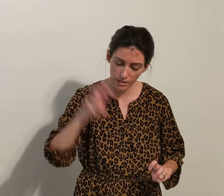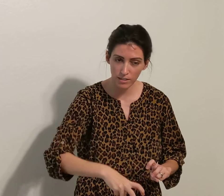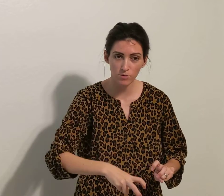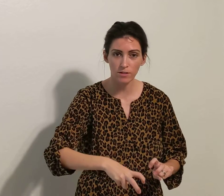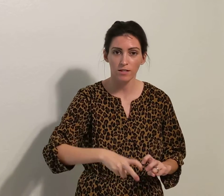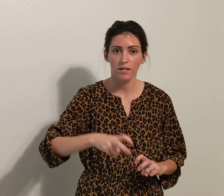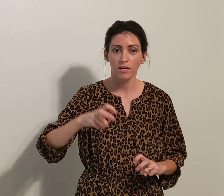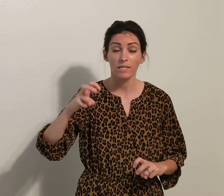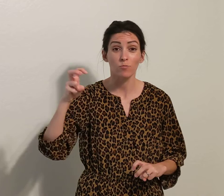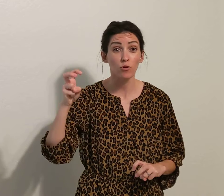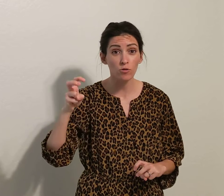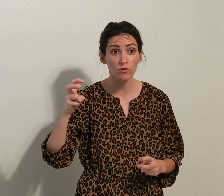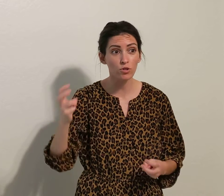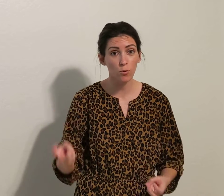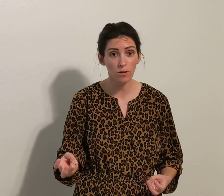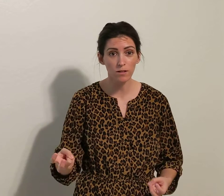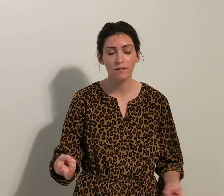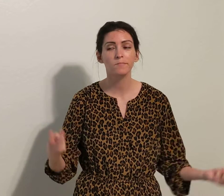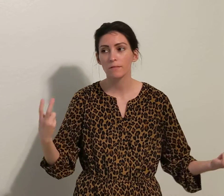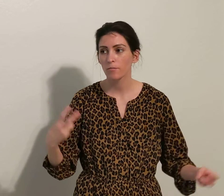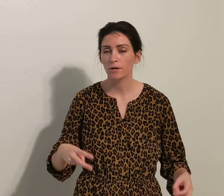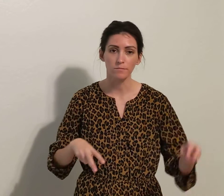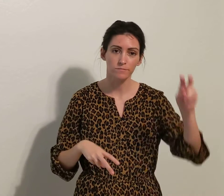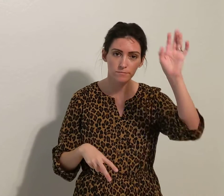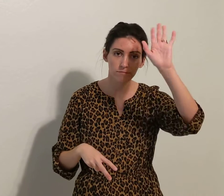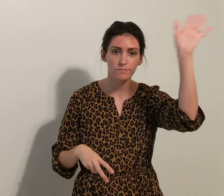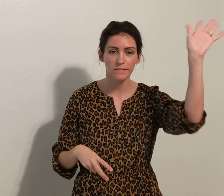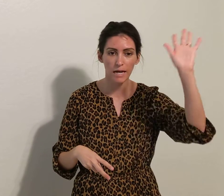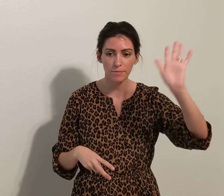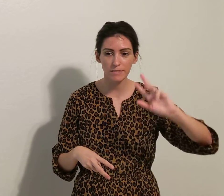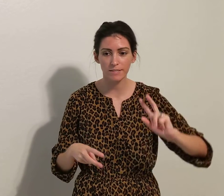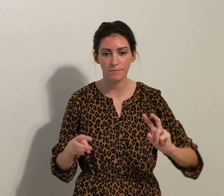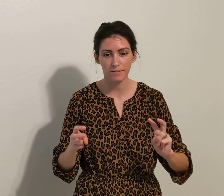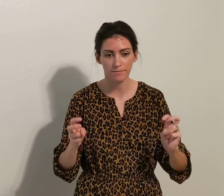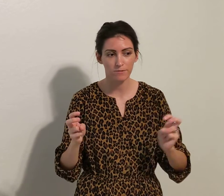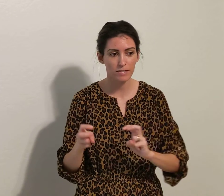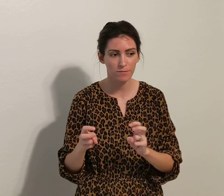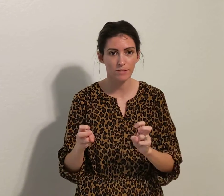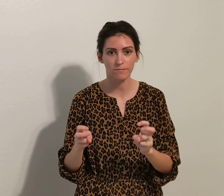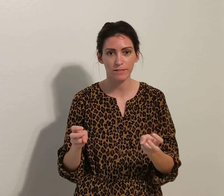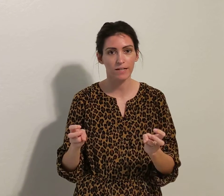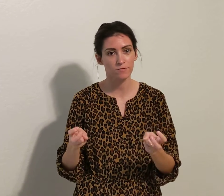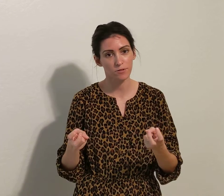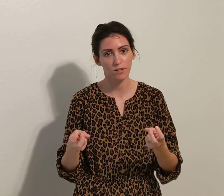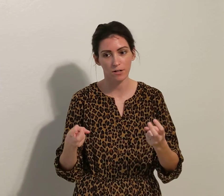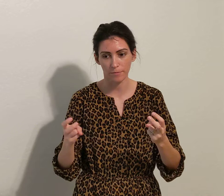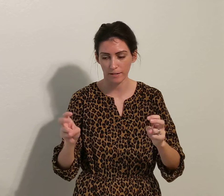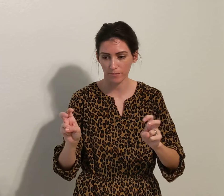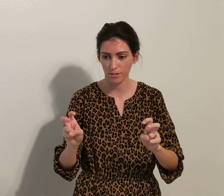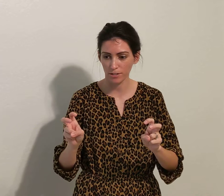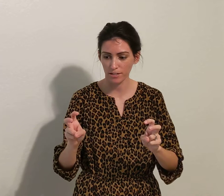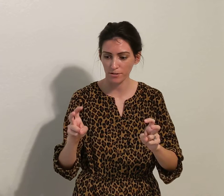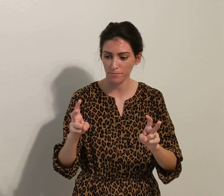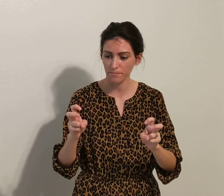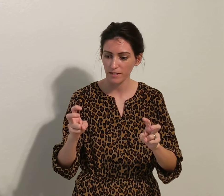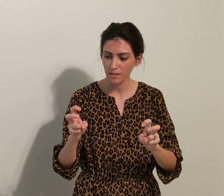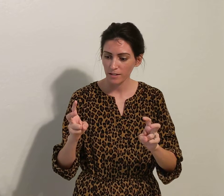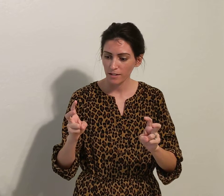into it and it broke your tool? Well, it happens to me quite a bit. California hardpan, what you gonna do?